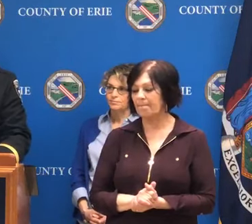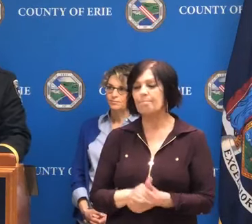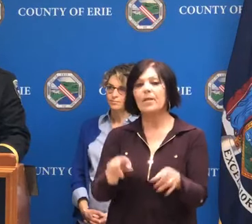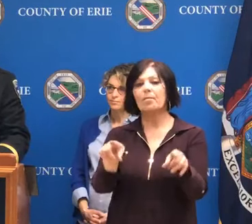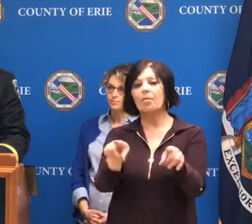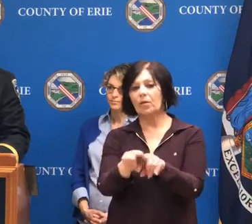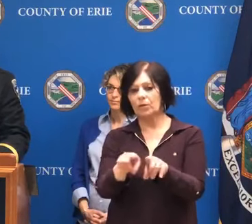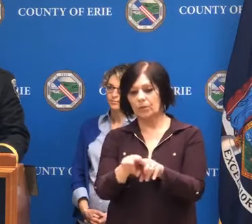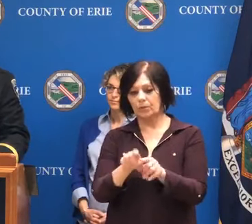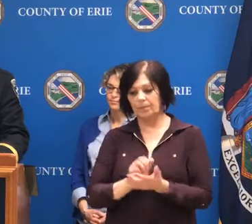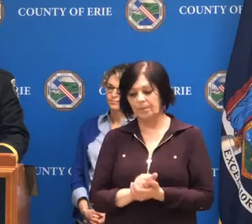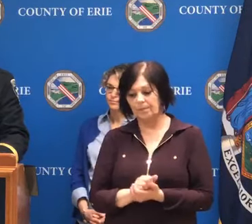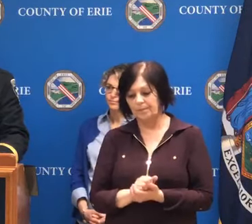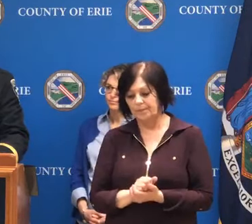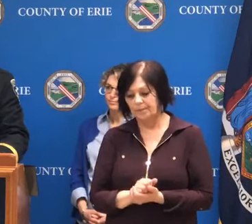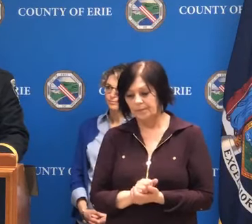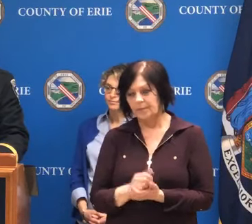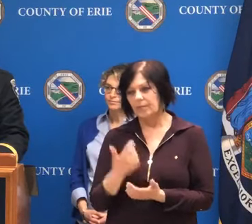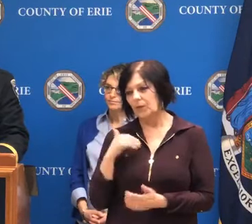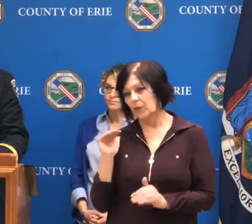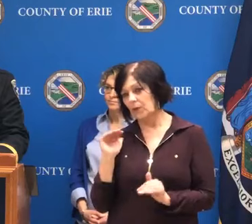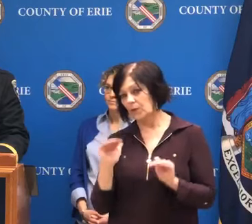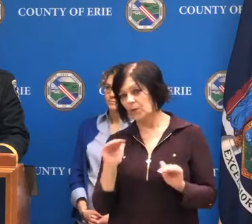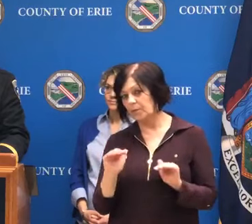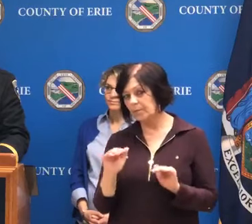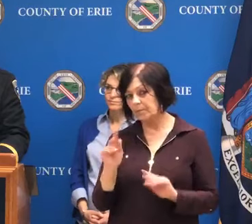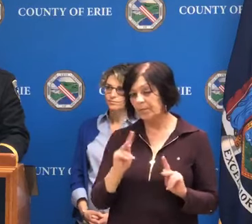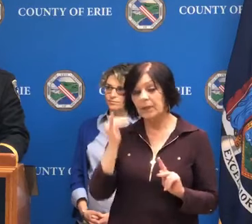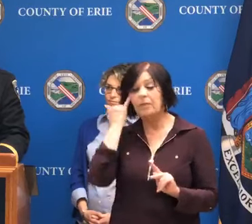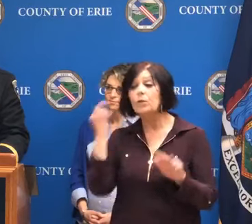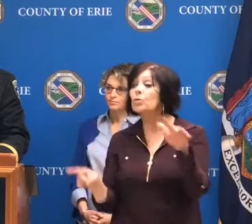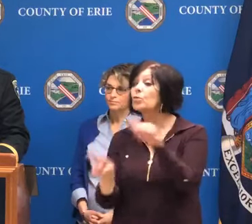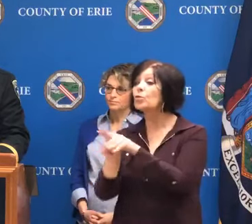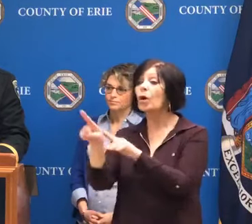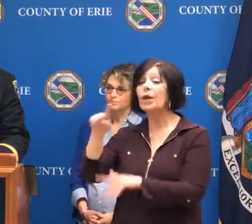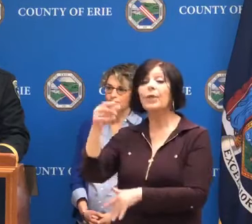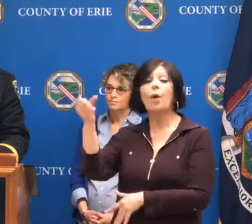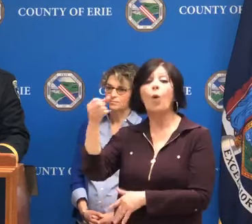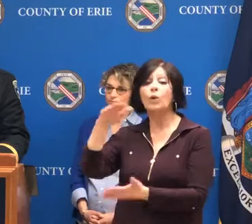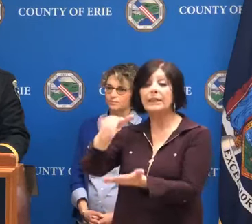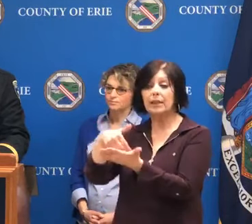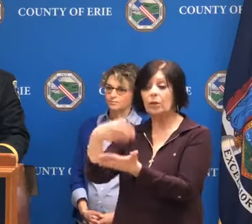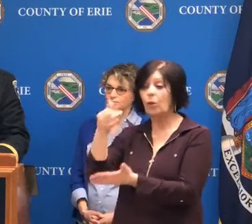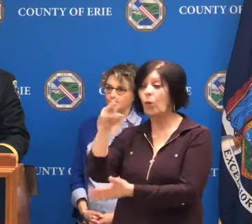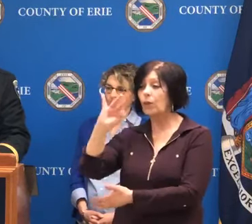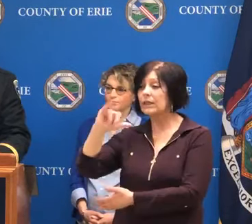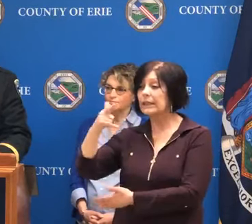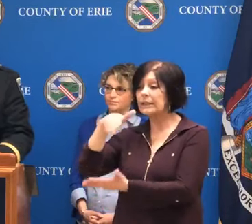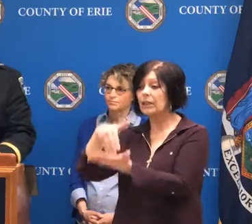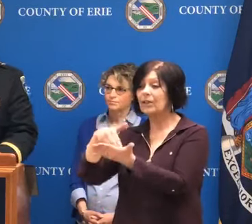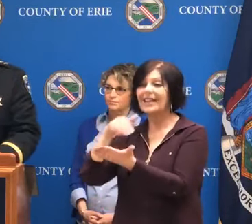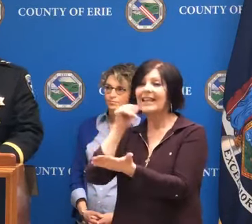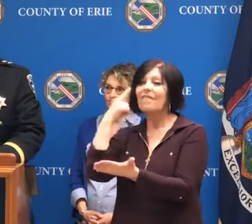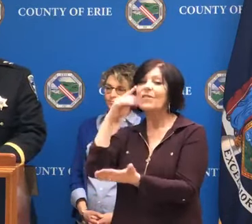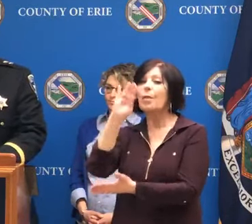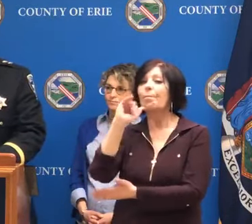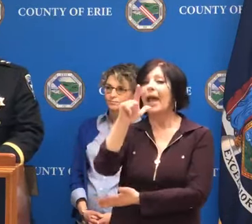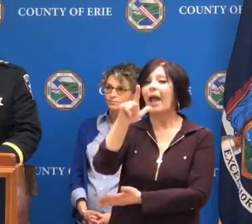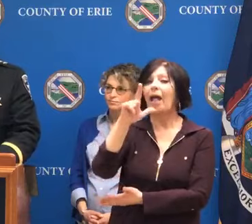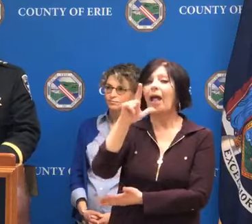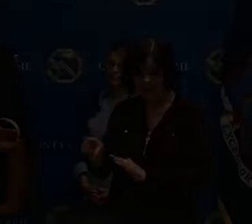Also, we want to remind people, if you show up at the holding center and you are not there to post bail or to retrieve